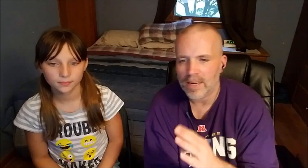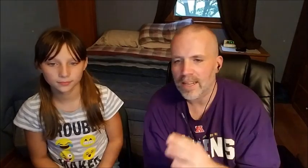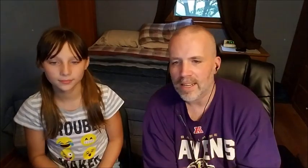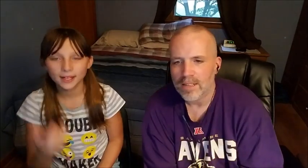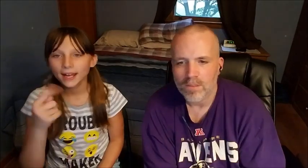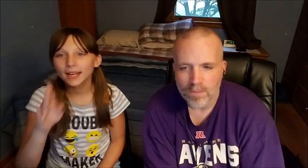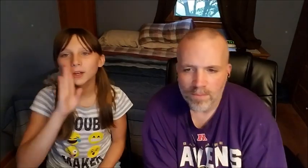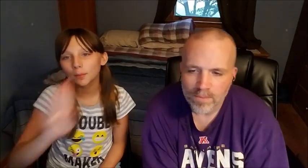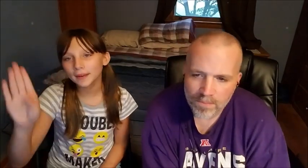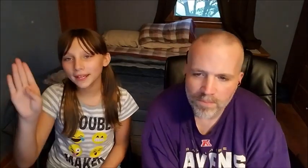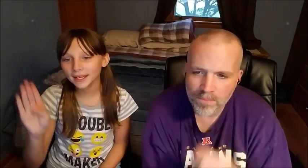Baby,